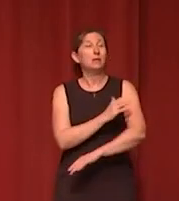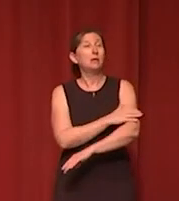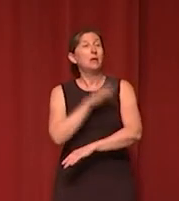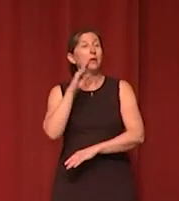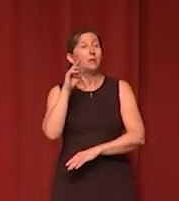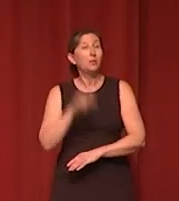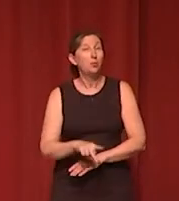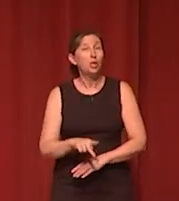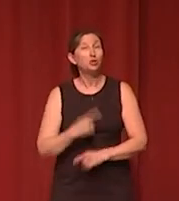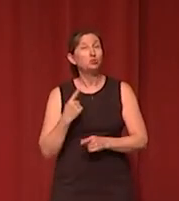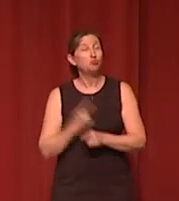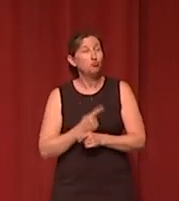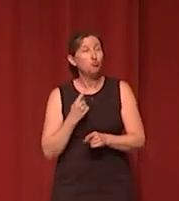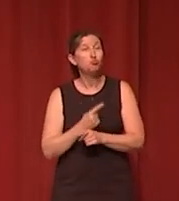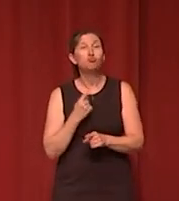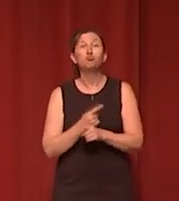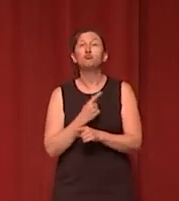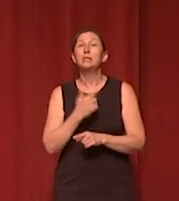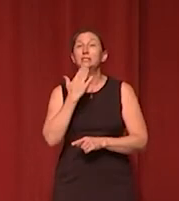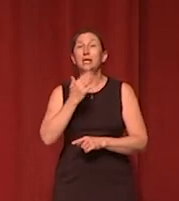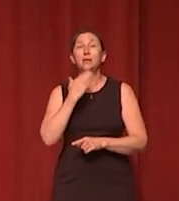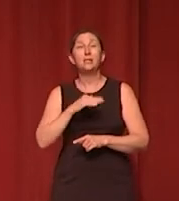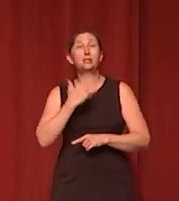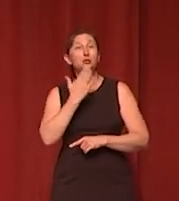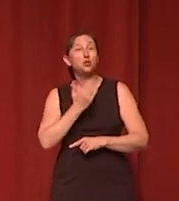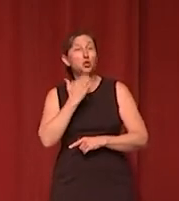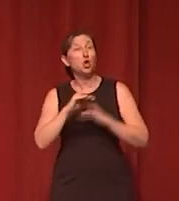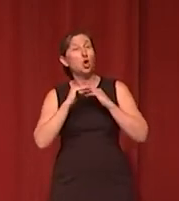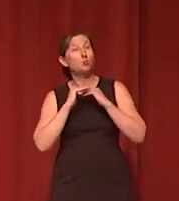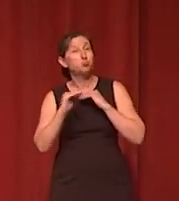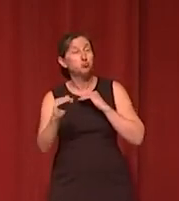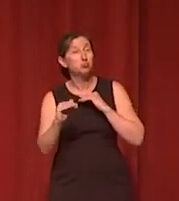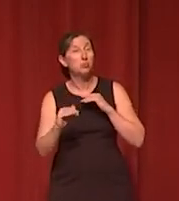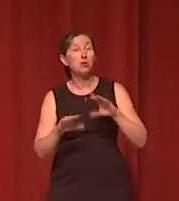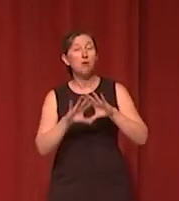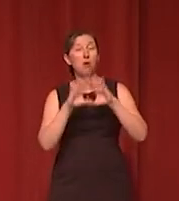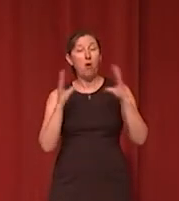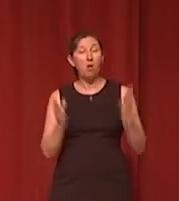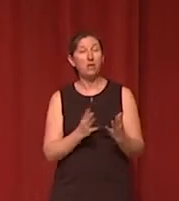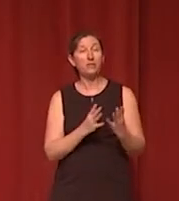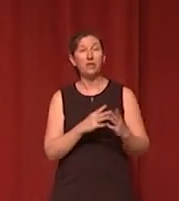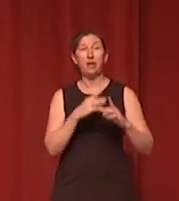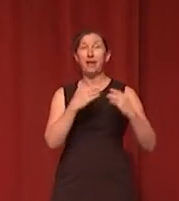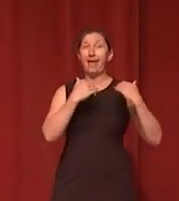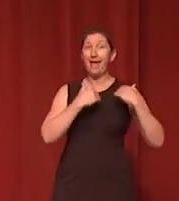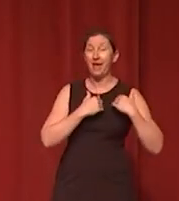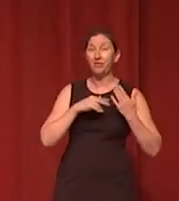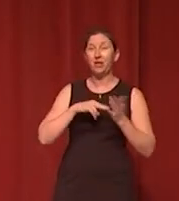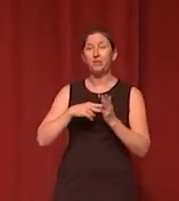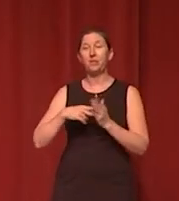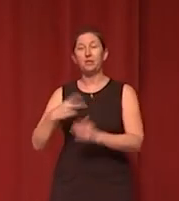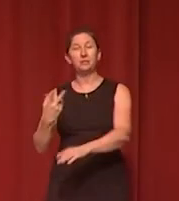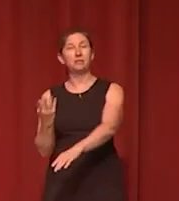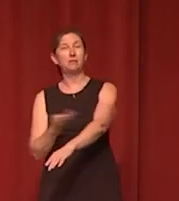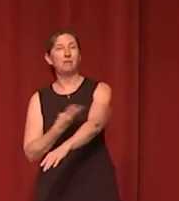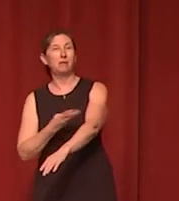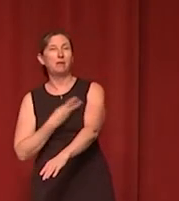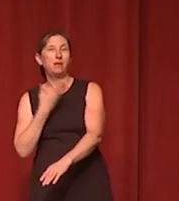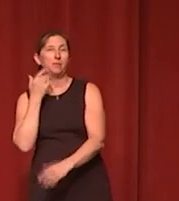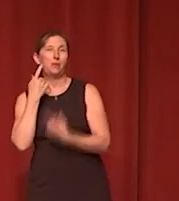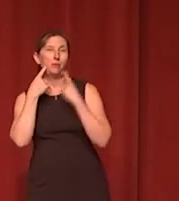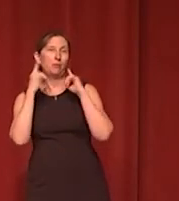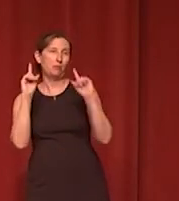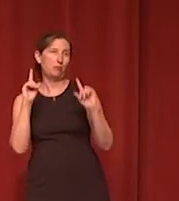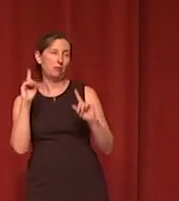in the long run as you look at that compliance for patients. That statistic is astonishing. You heard the audience gasp. Now I know